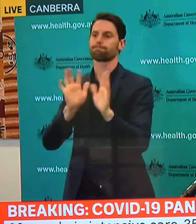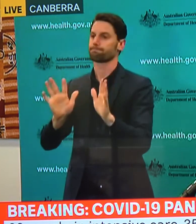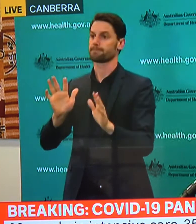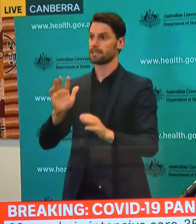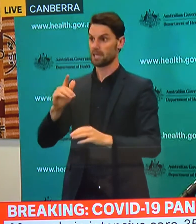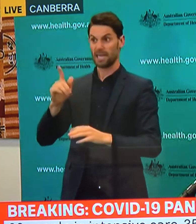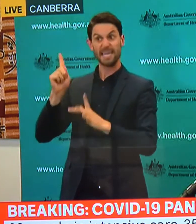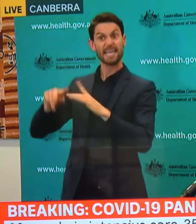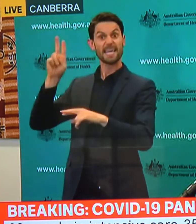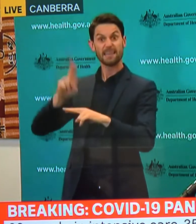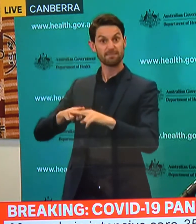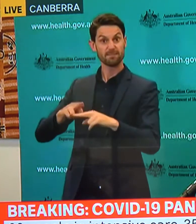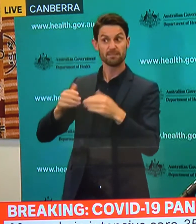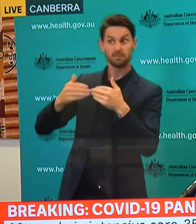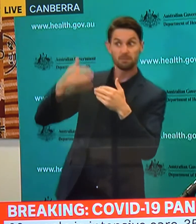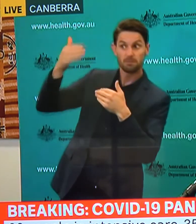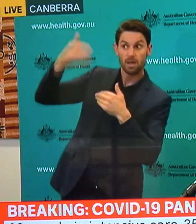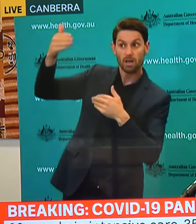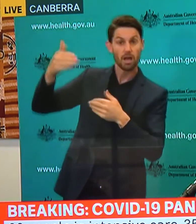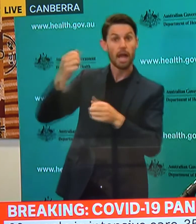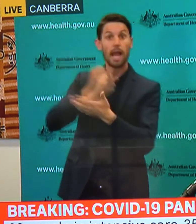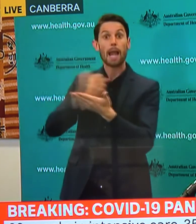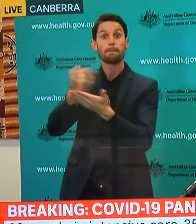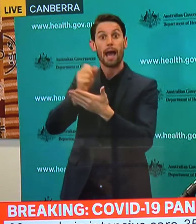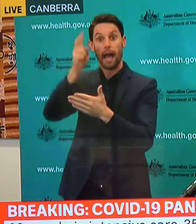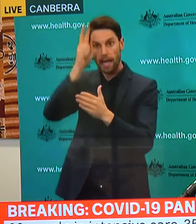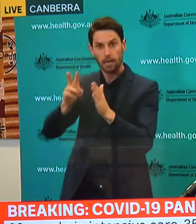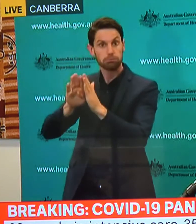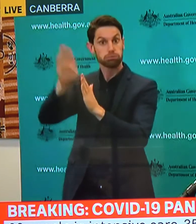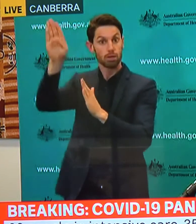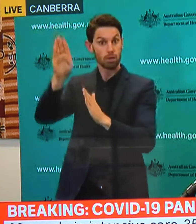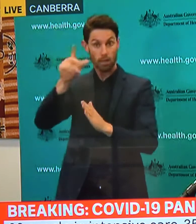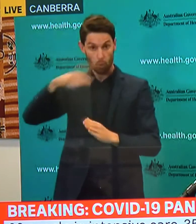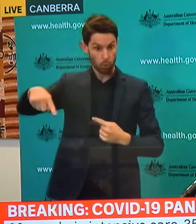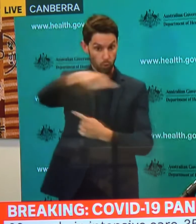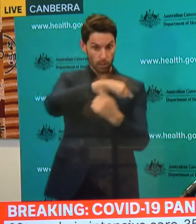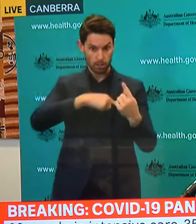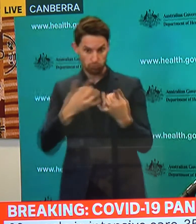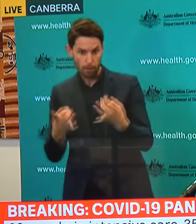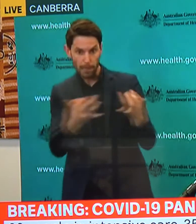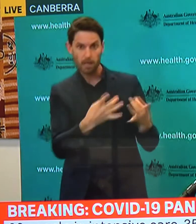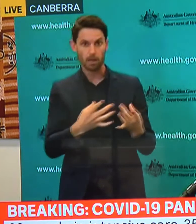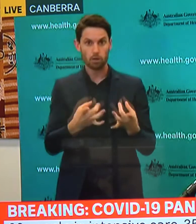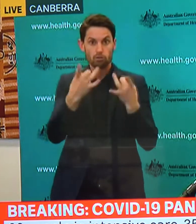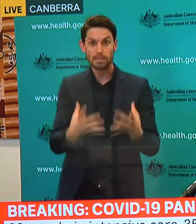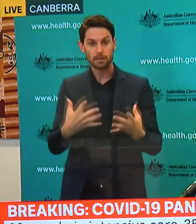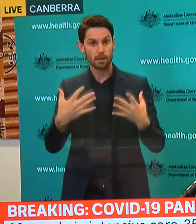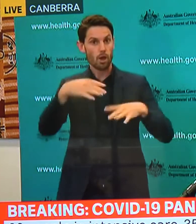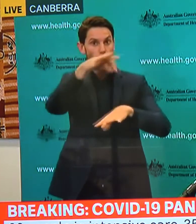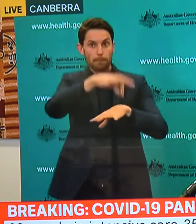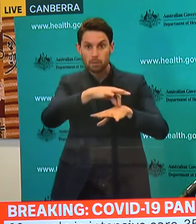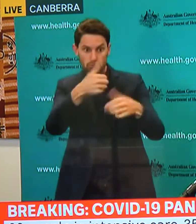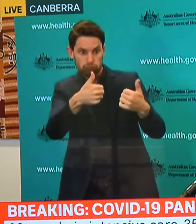for an increase in cases has been part of that. So our healthcare system, our